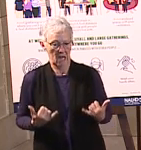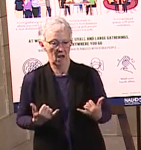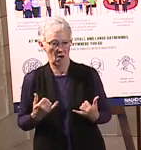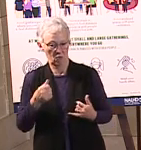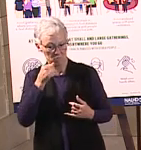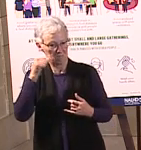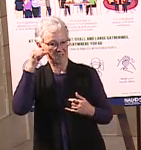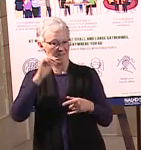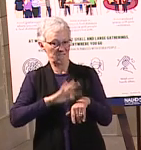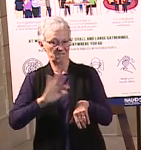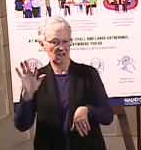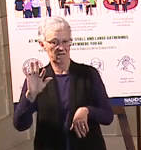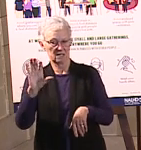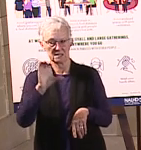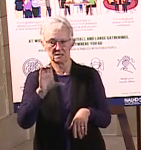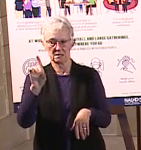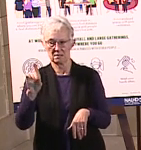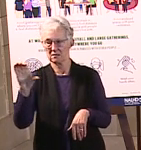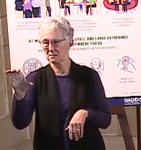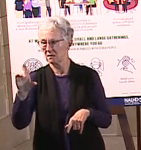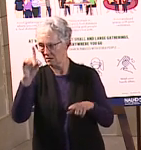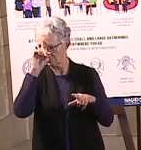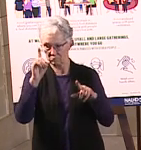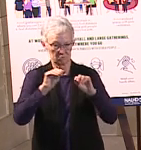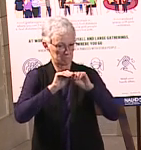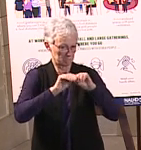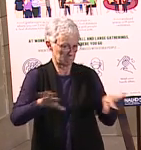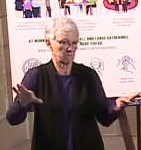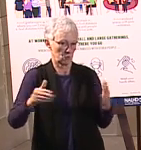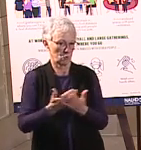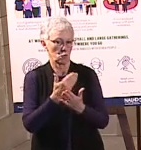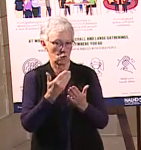So we do have new rules around quarantining.